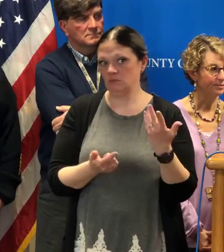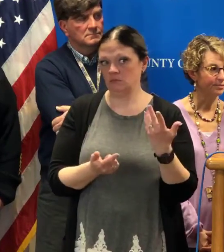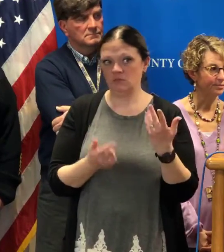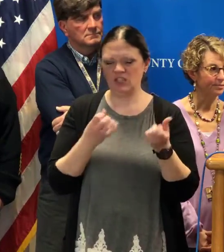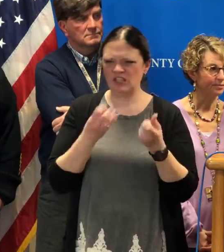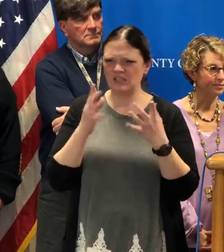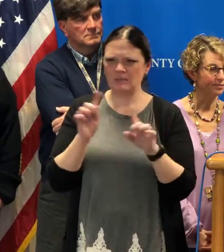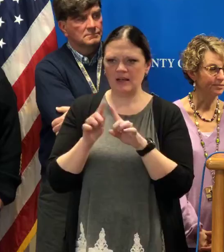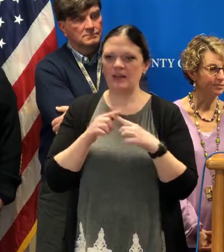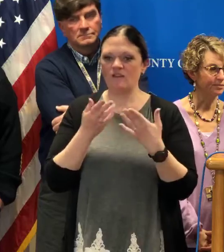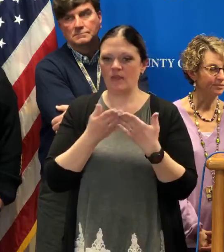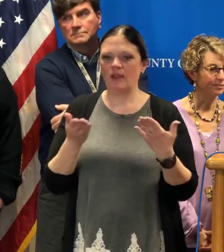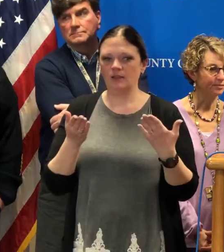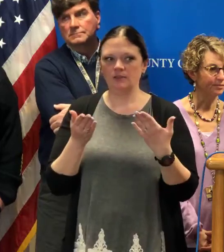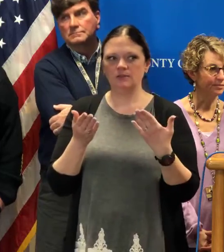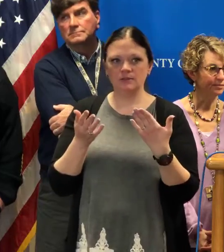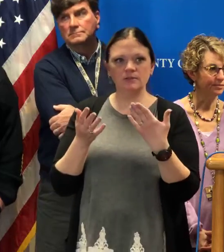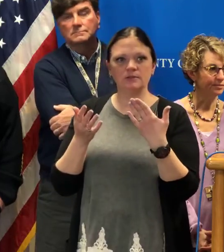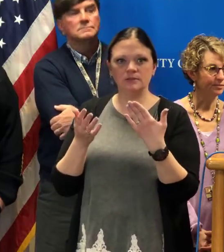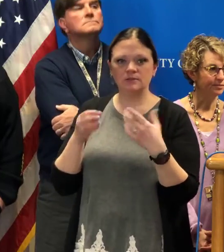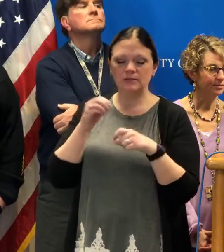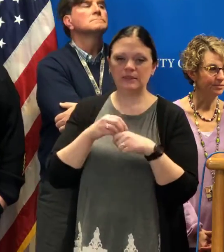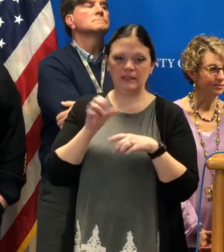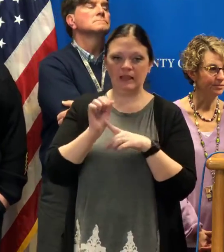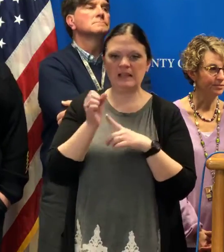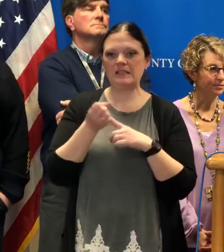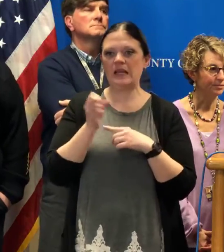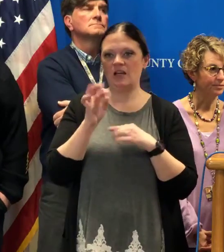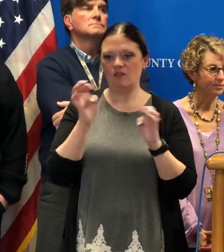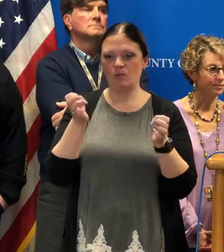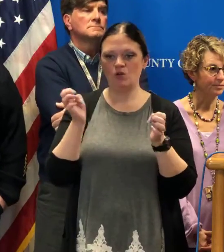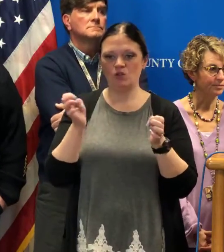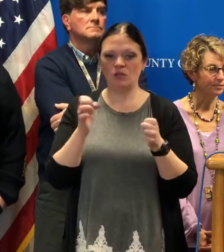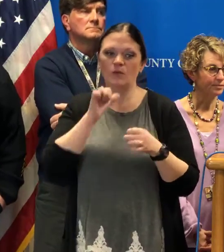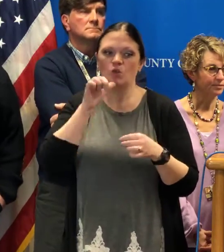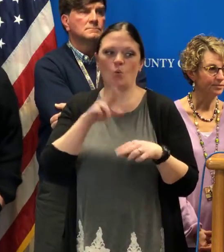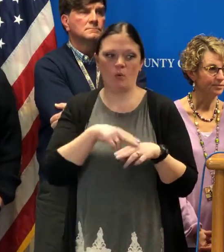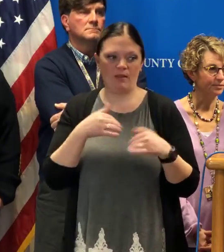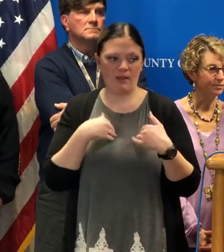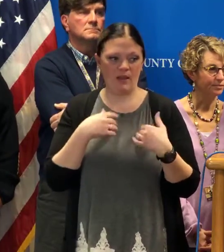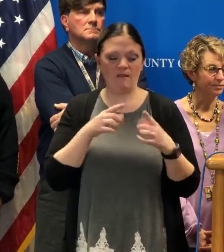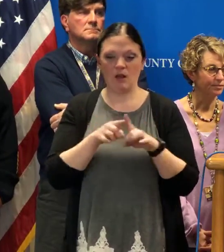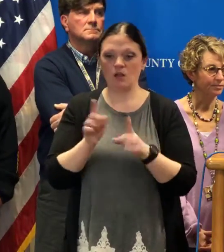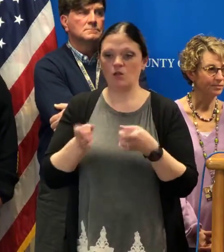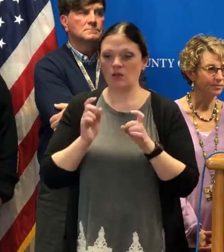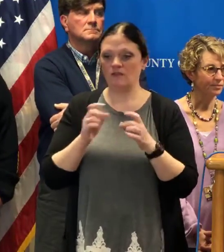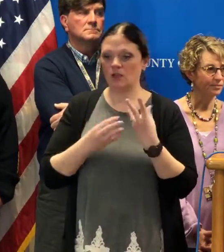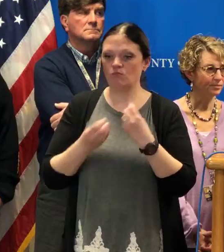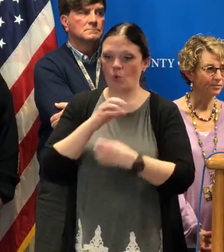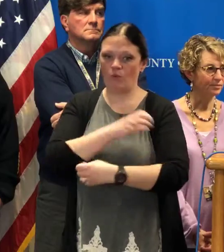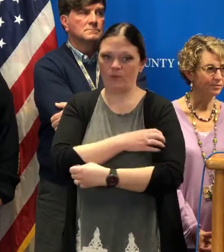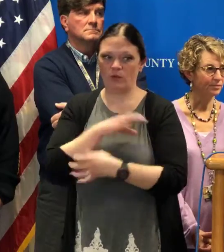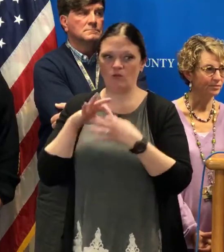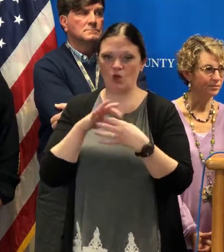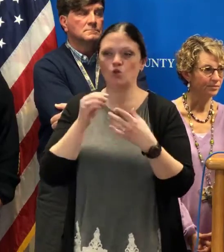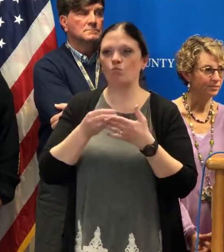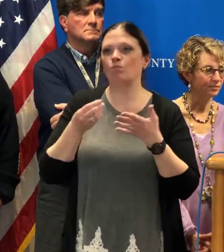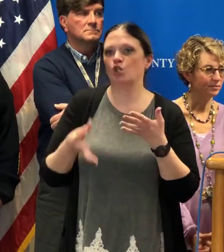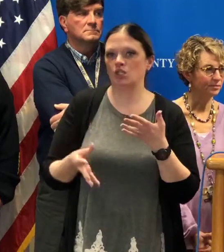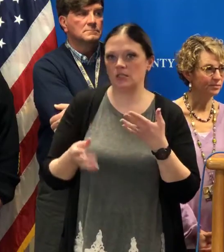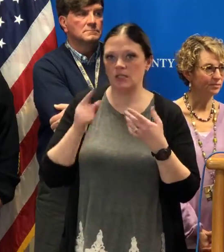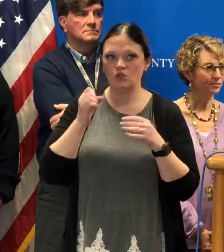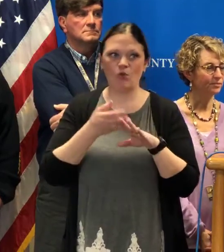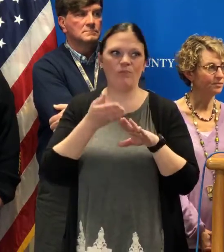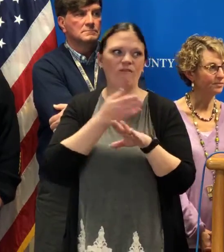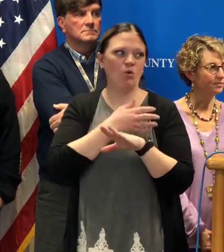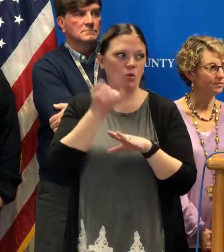there's all kinds of things that could be done in a state of emergency that we do not normally have. It also gives us additional powers with regards to purchasing. So beforehand,